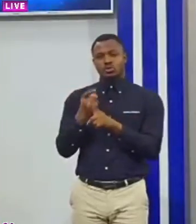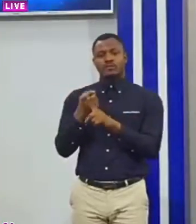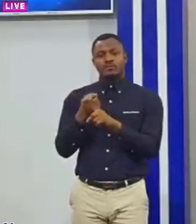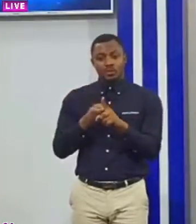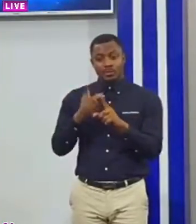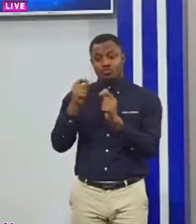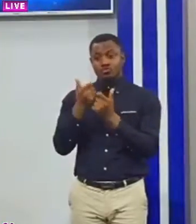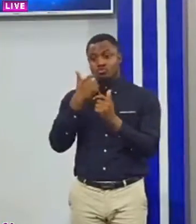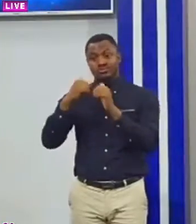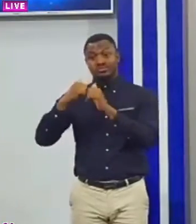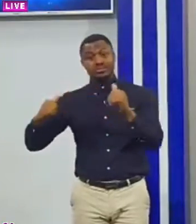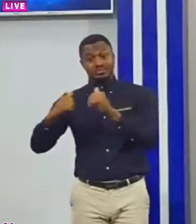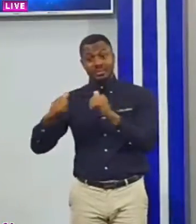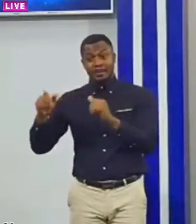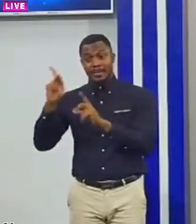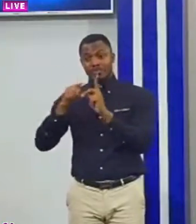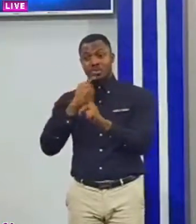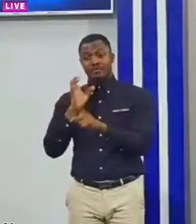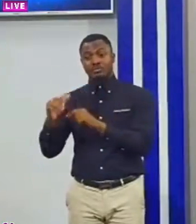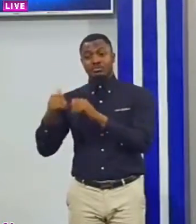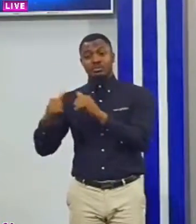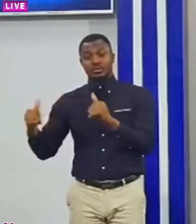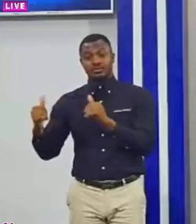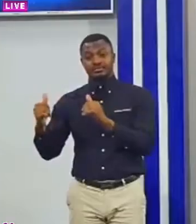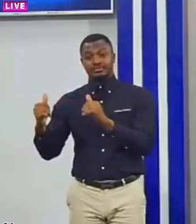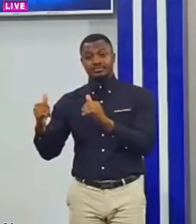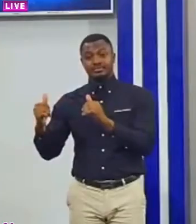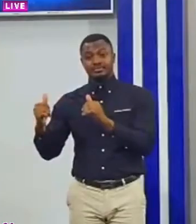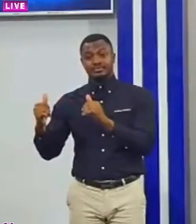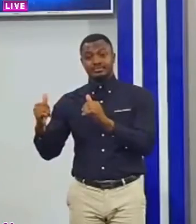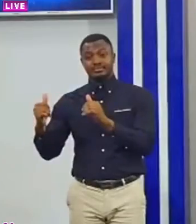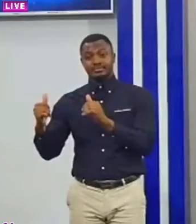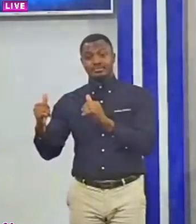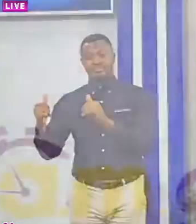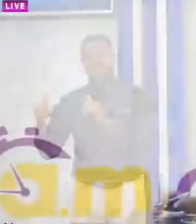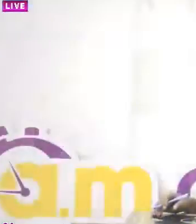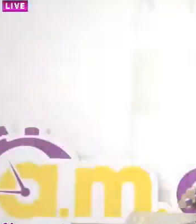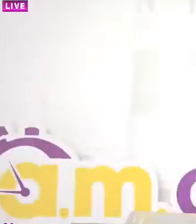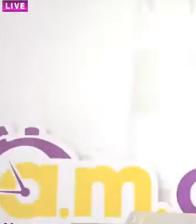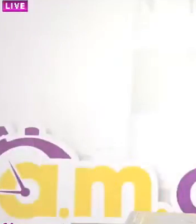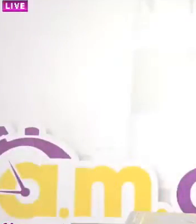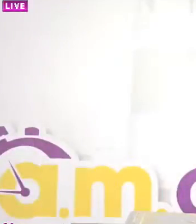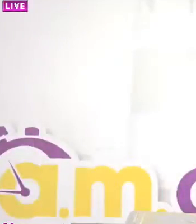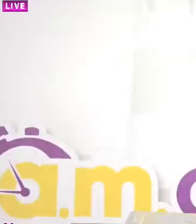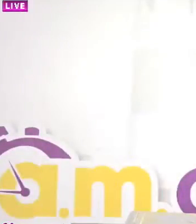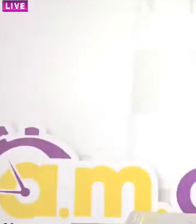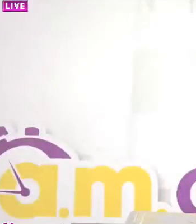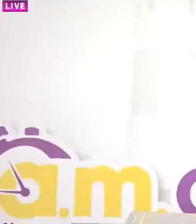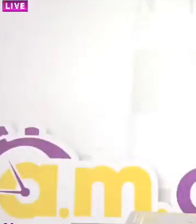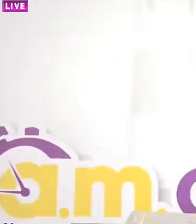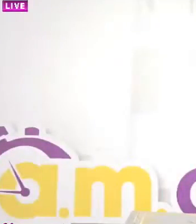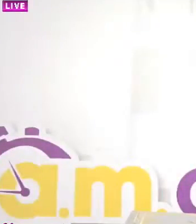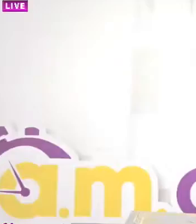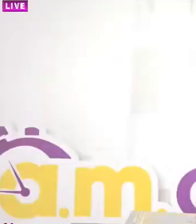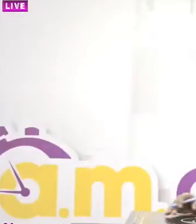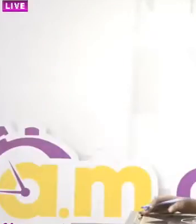from the quarantine of people who were running past. Moving on to the Central Region, the Brahmine Senior